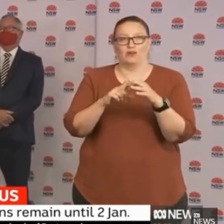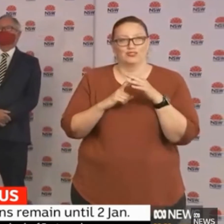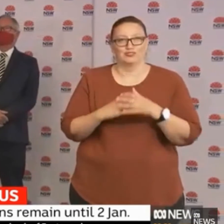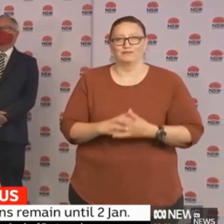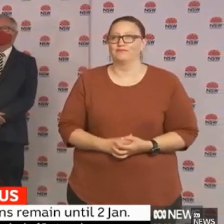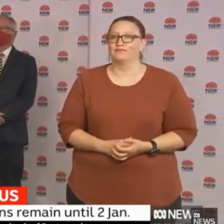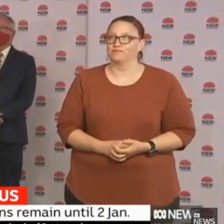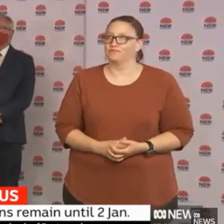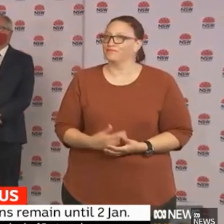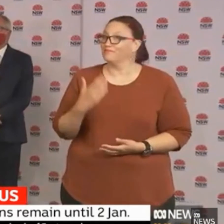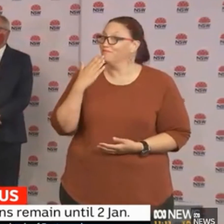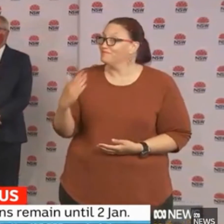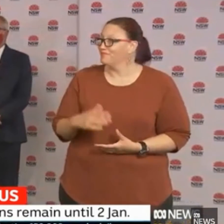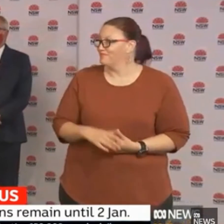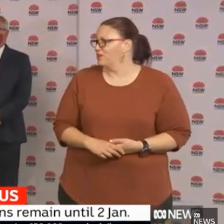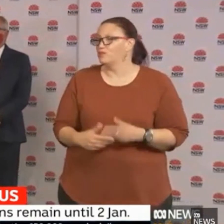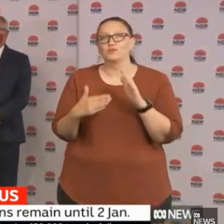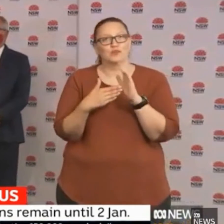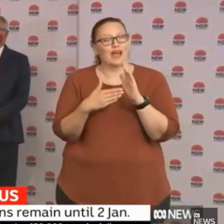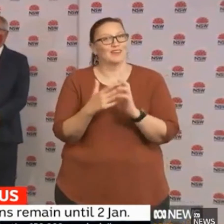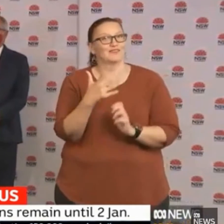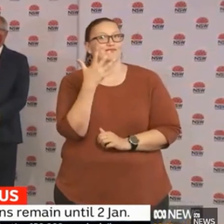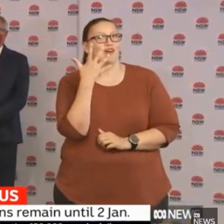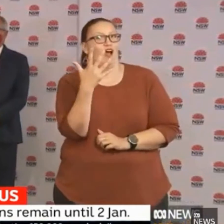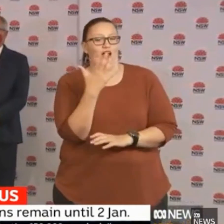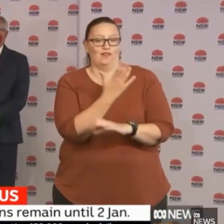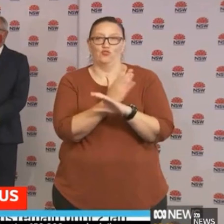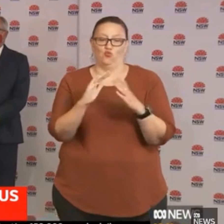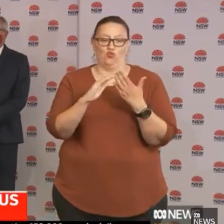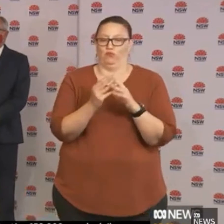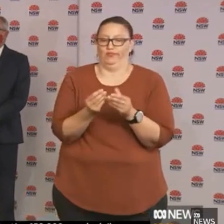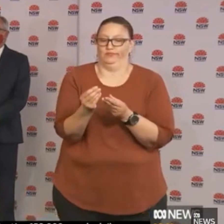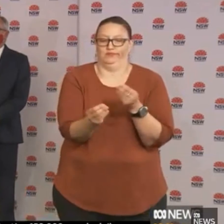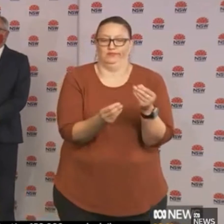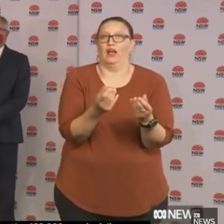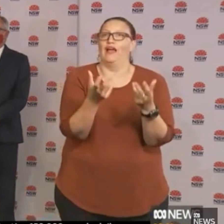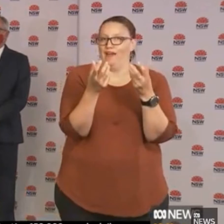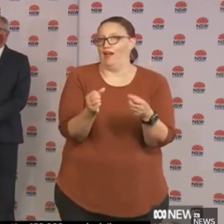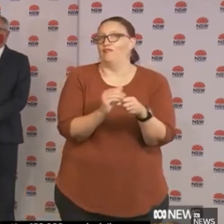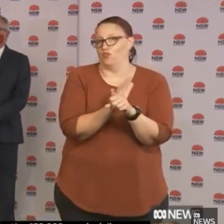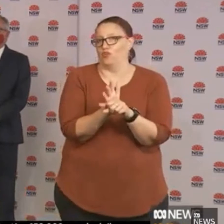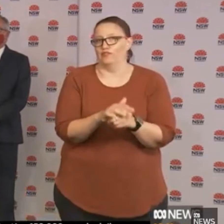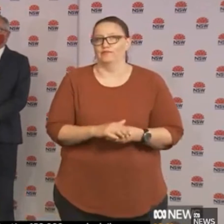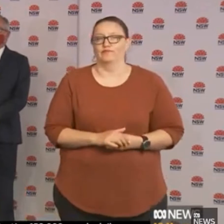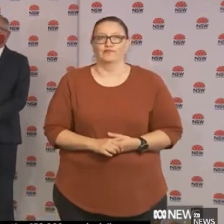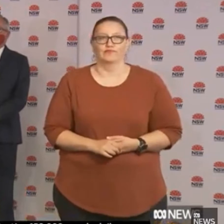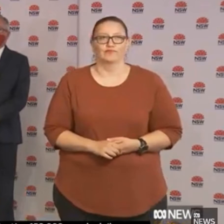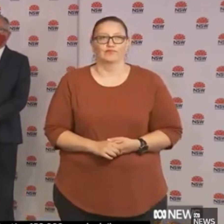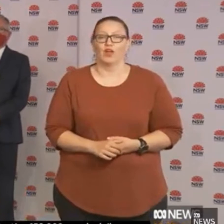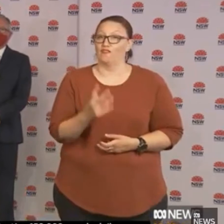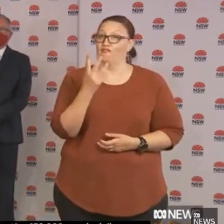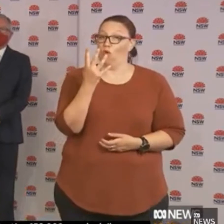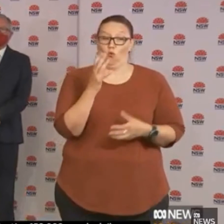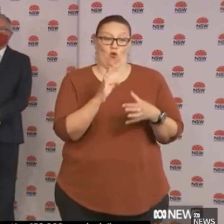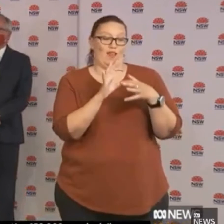Thank you, Premier. So New South Wales recorded 5 new locally acquired cases of COVID in the 24 hours to 8 p.m. Of these, 4 are linked